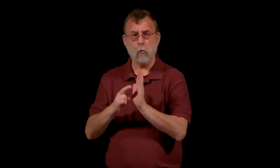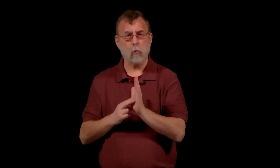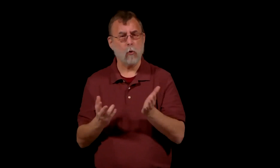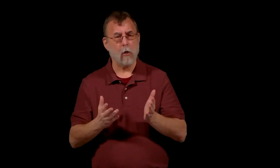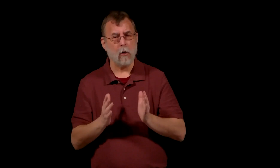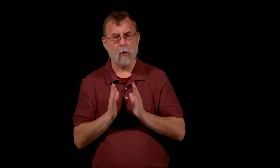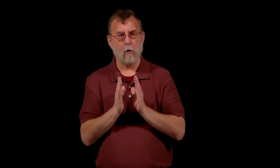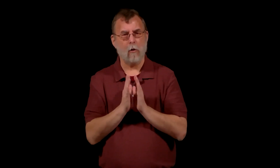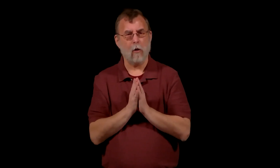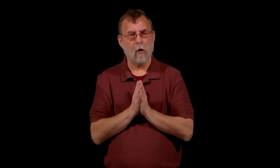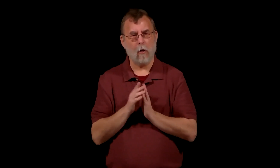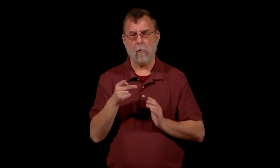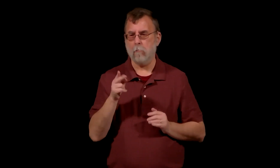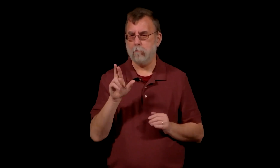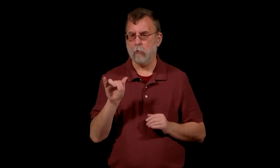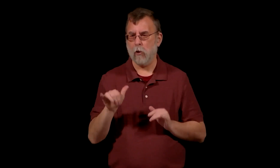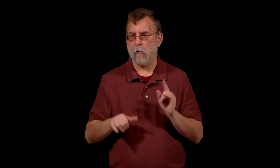Basic rule number one